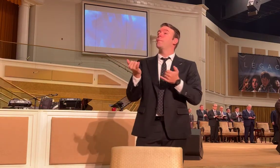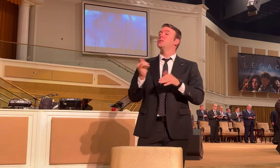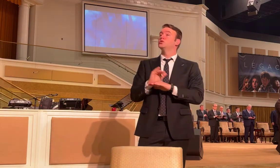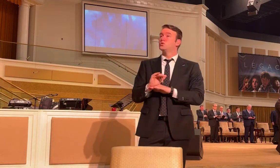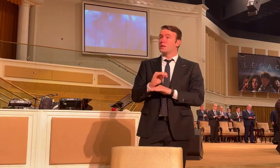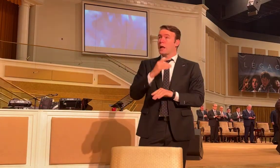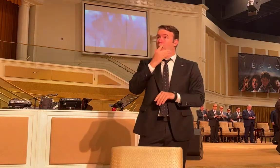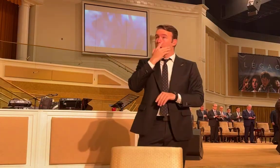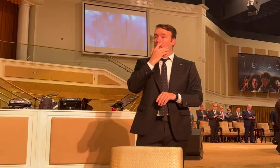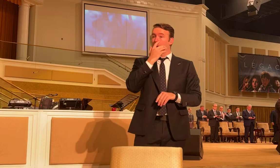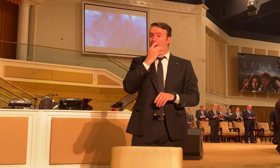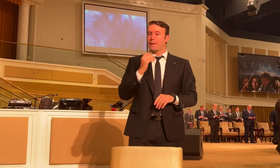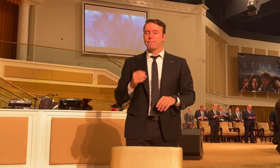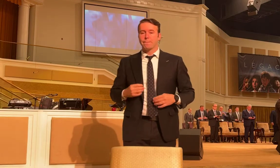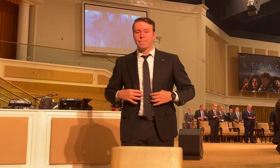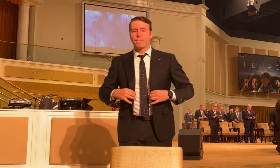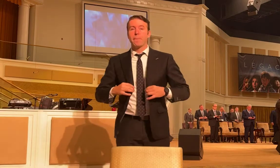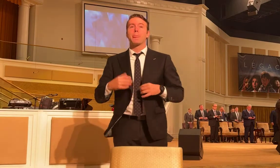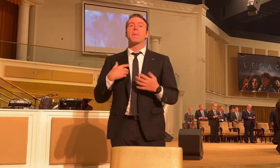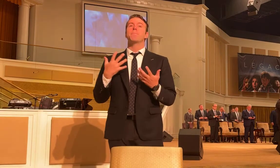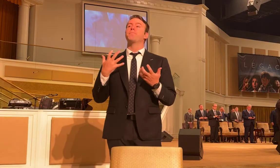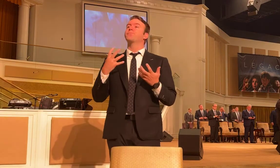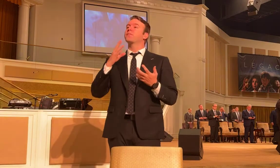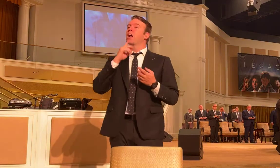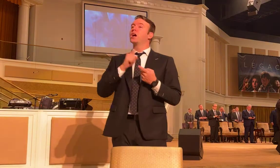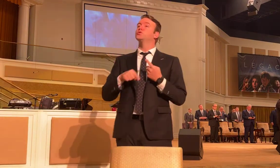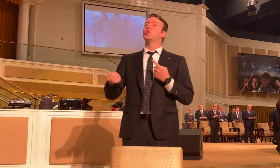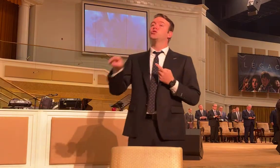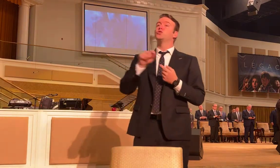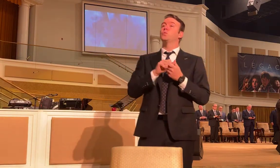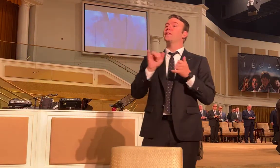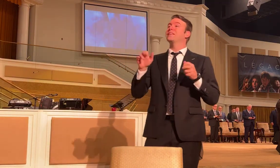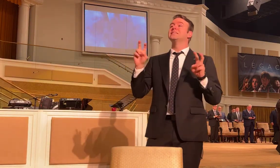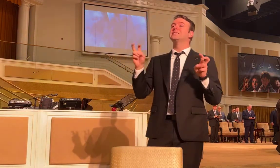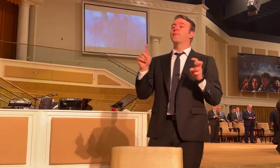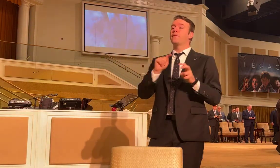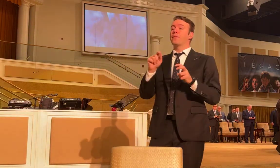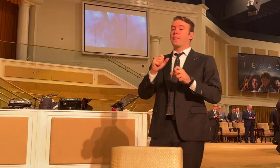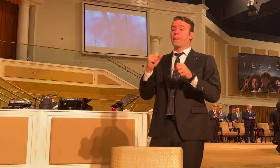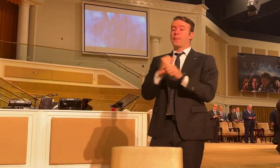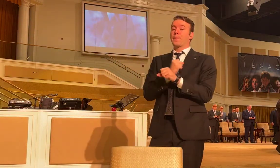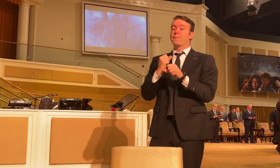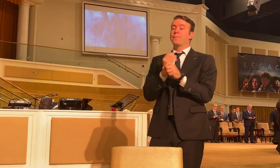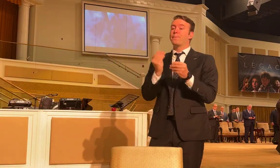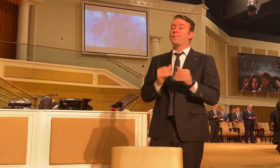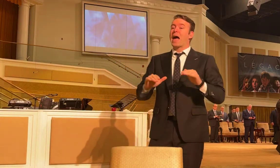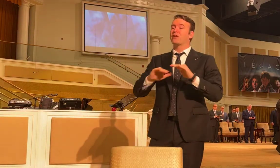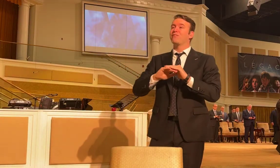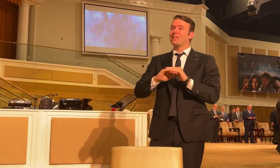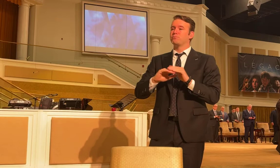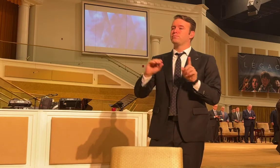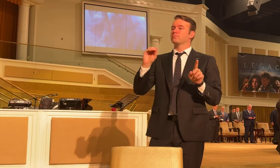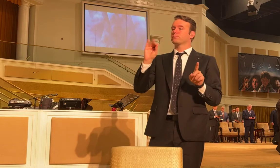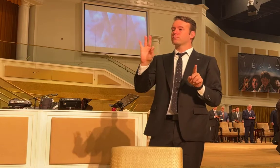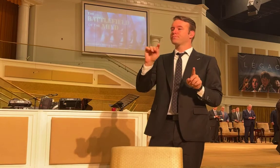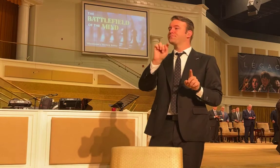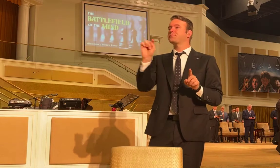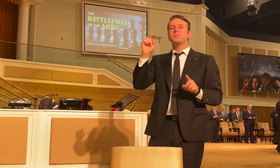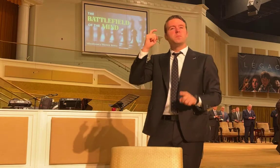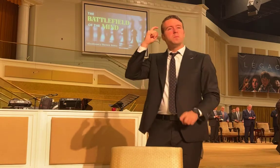tonight. I want to talk to you from this subject, the battlefield of the